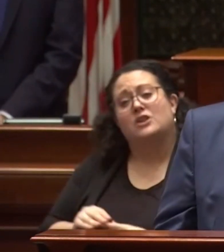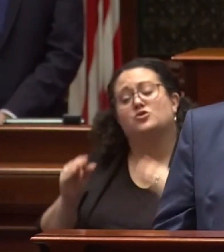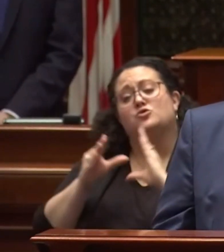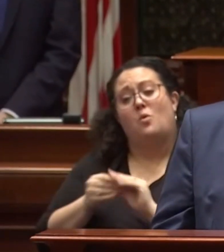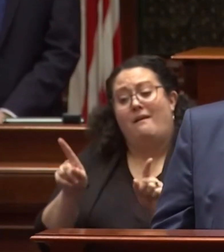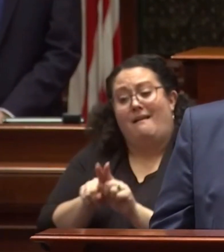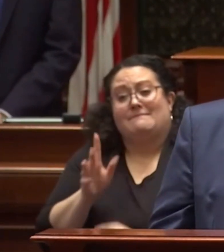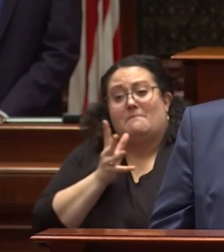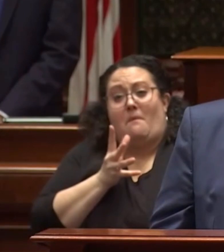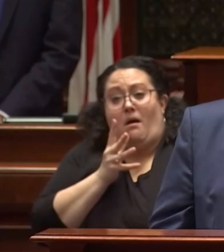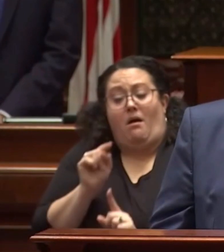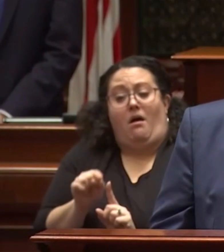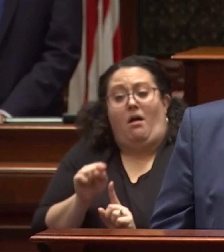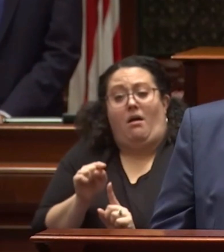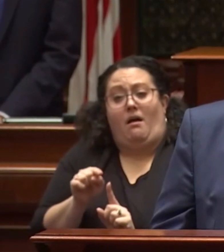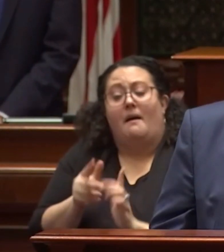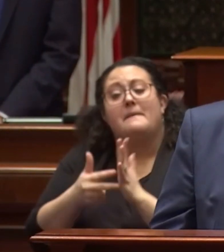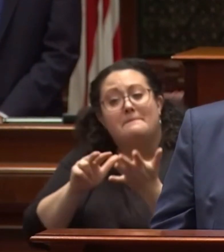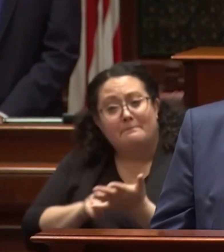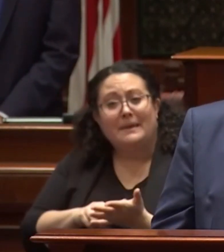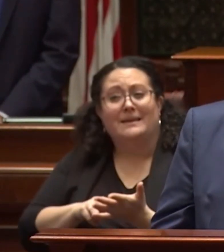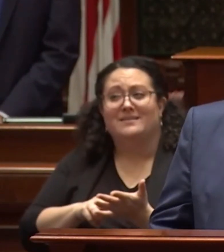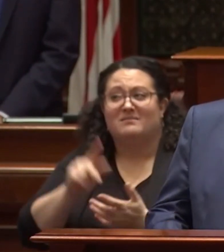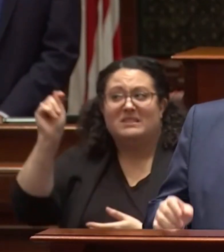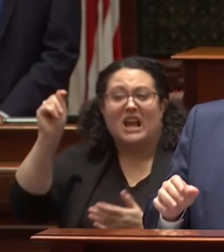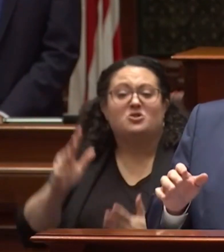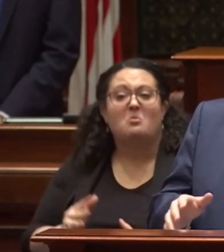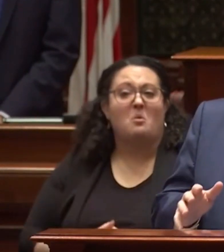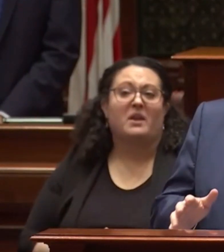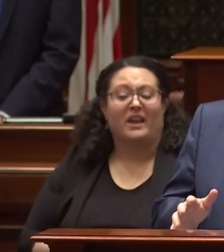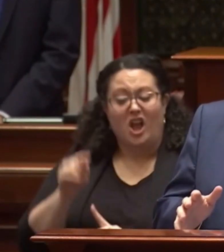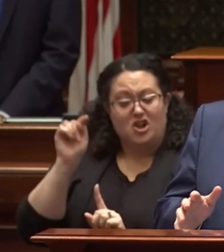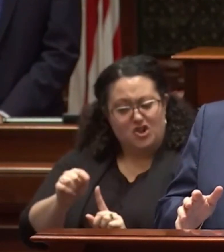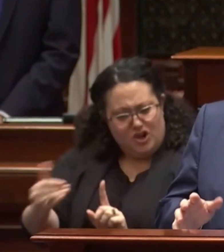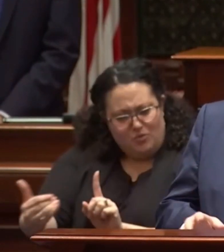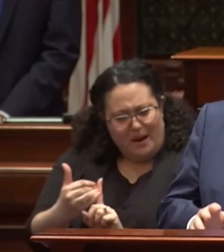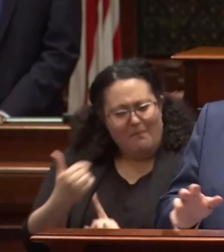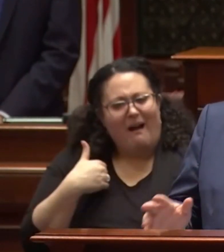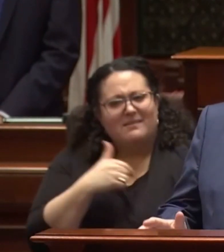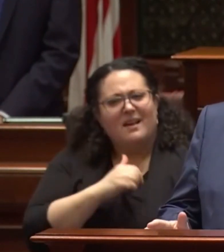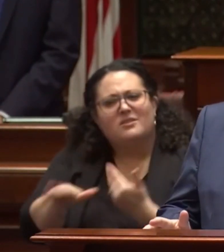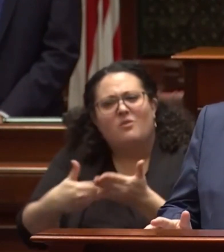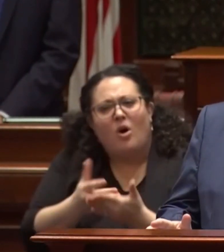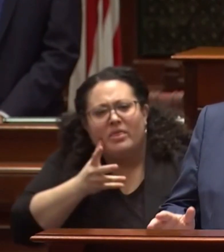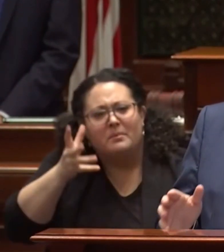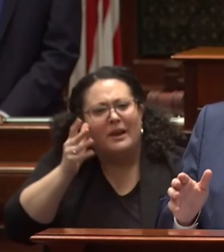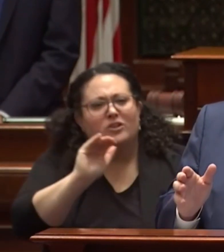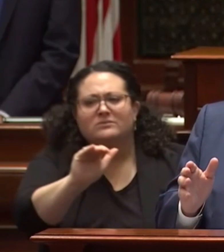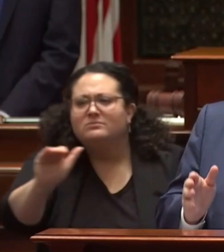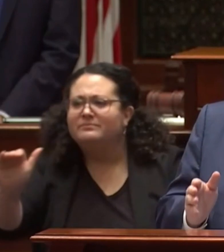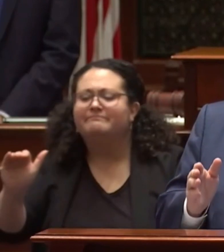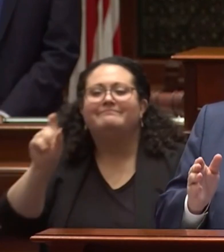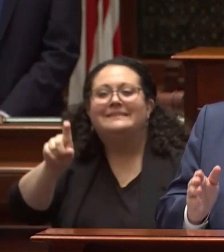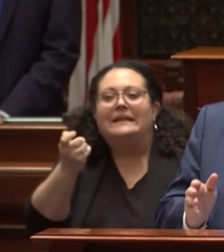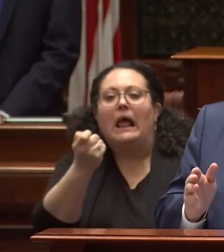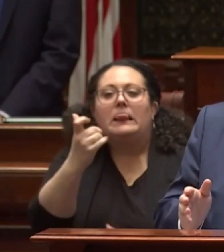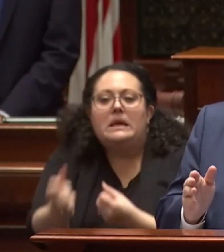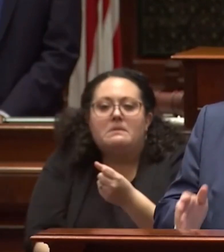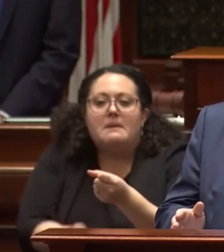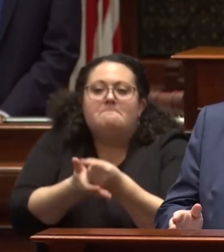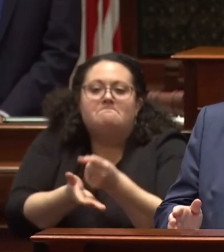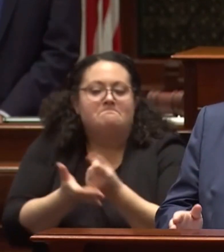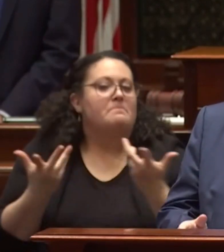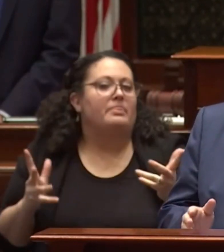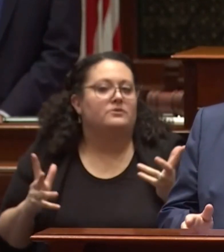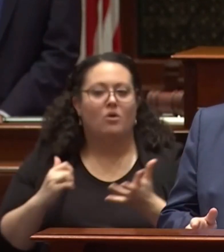story as a mom stands as a testimonial. It reminds us of all the parents out there who need just a little